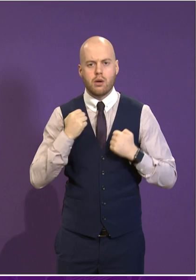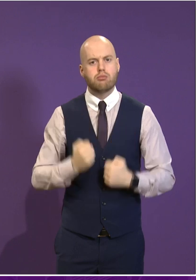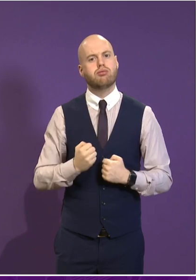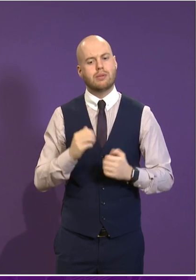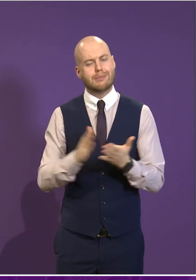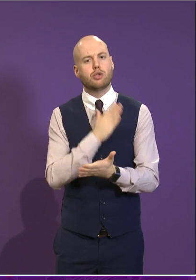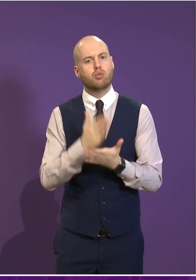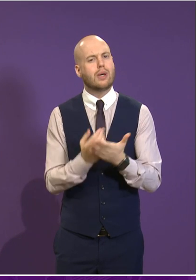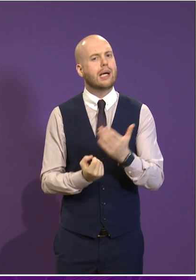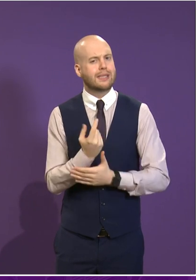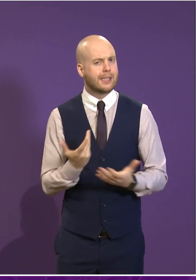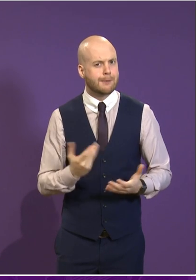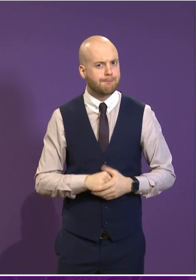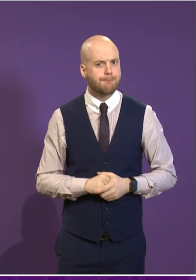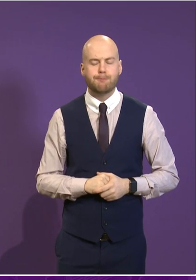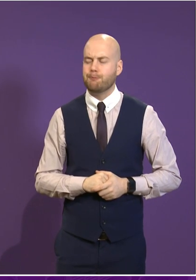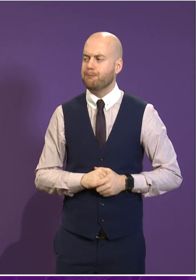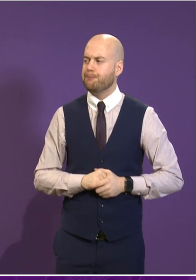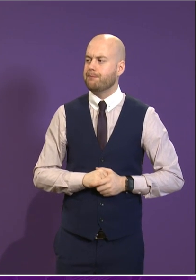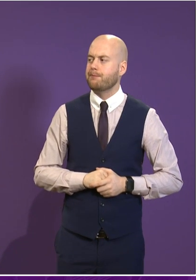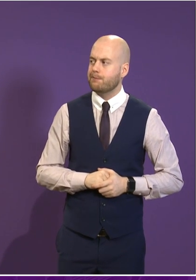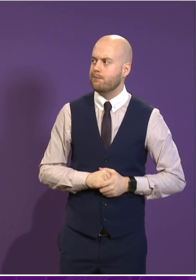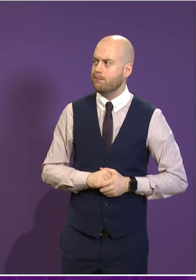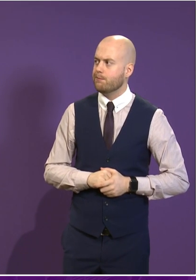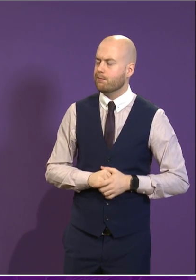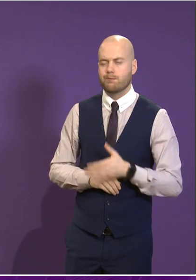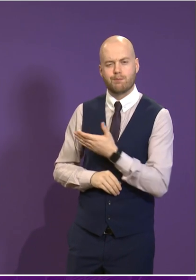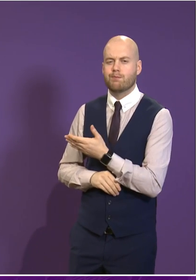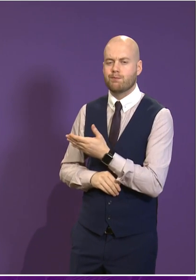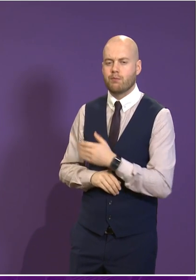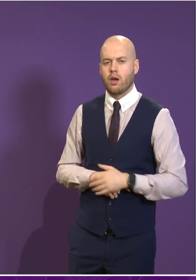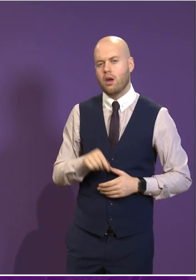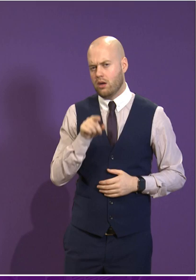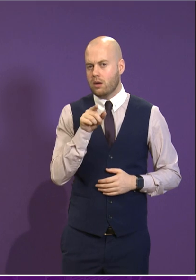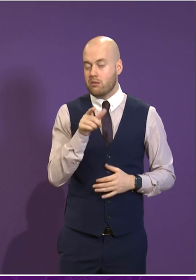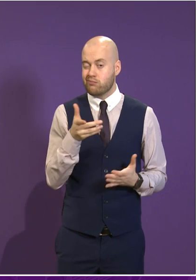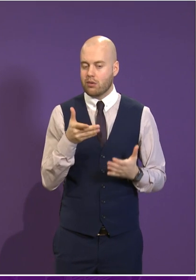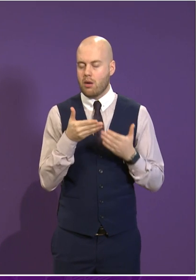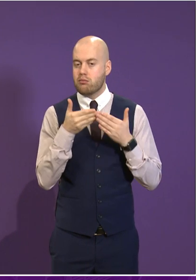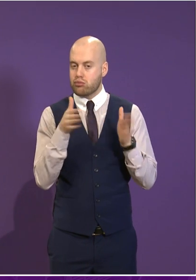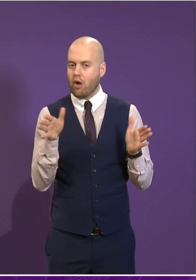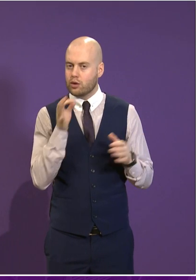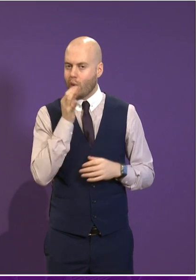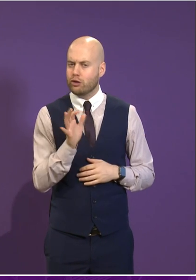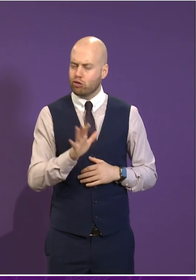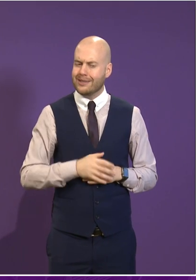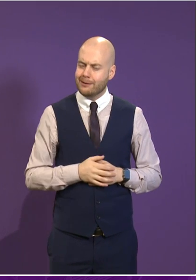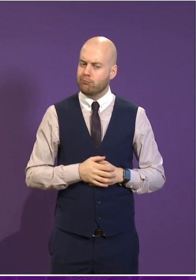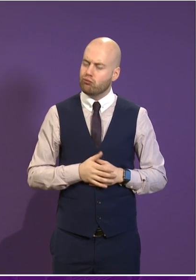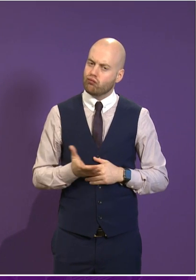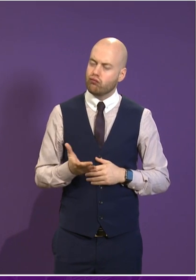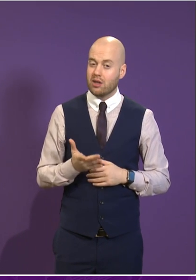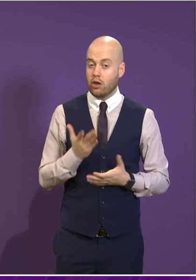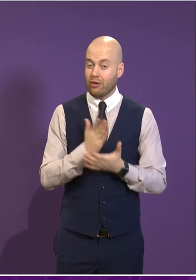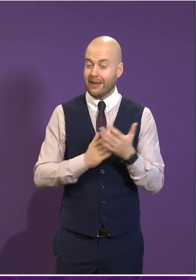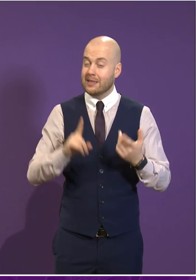broad question, and you know, will have a different shape and scope dependent on the